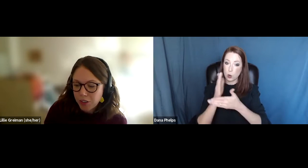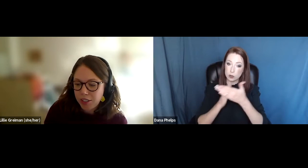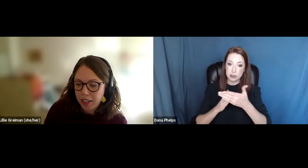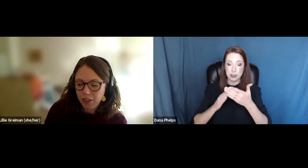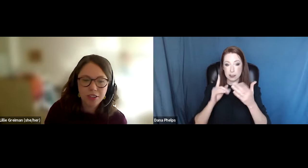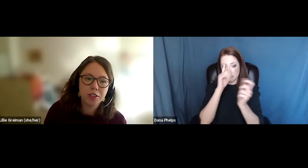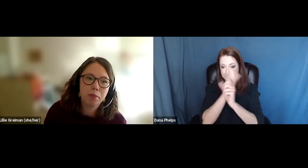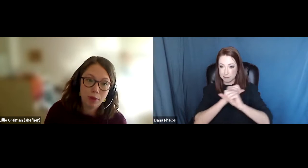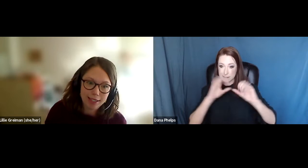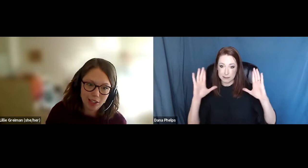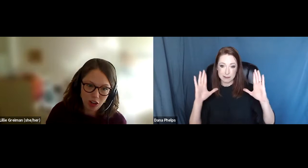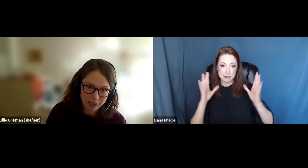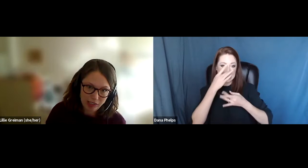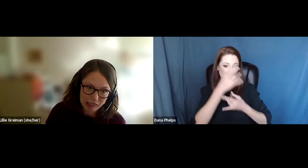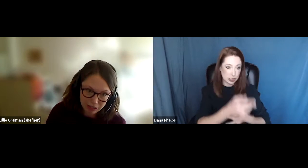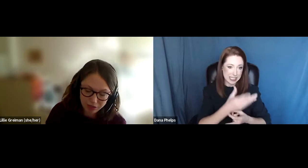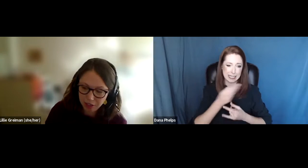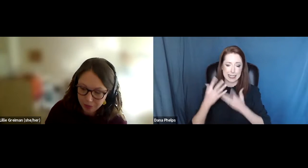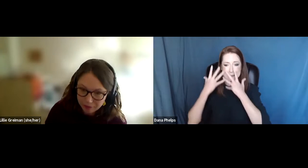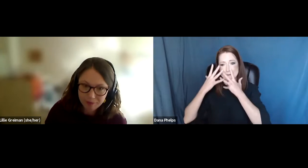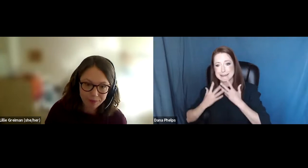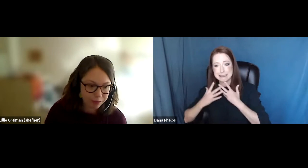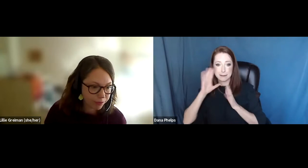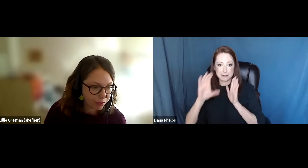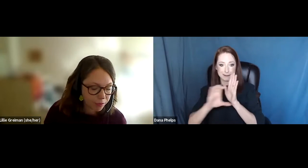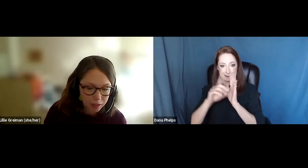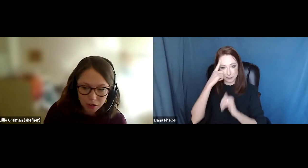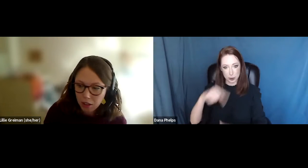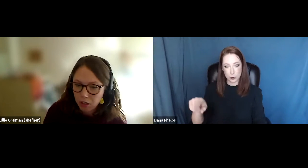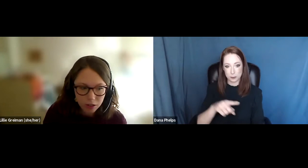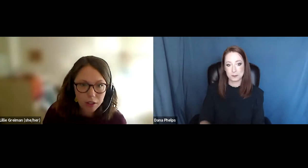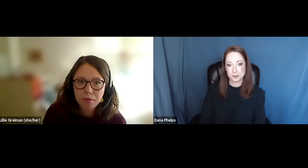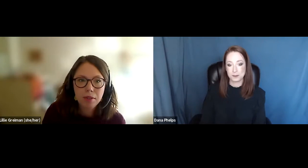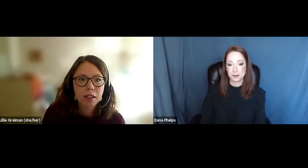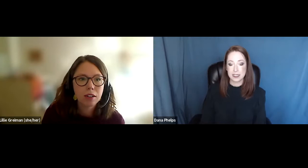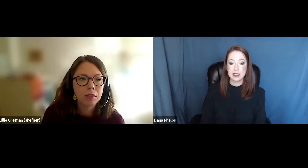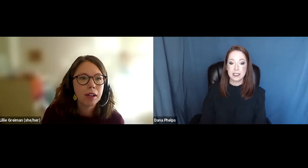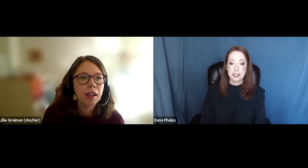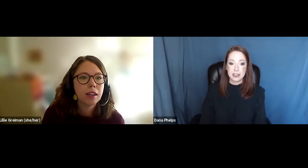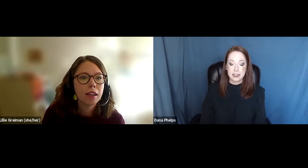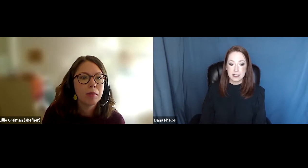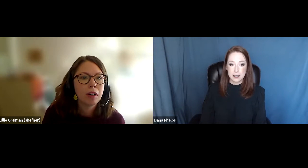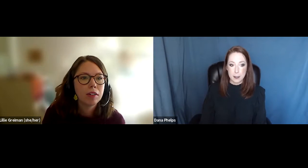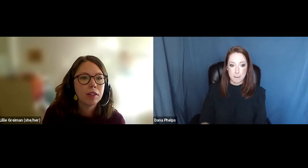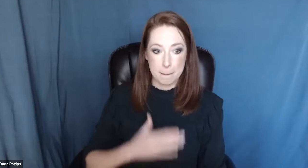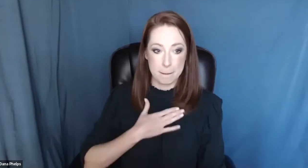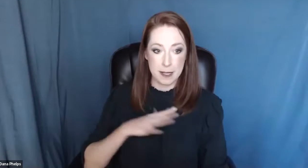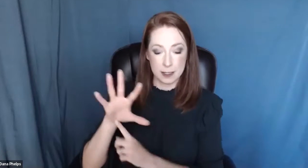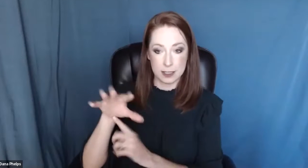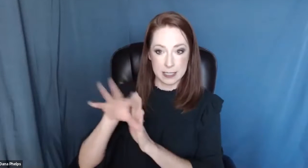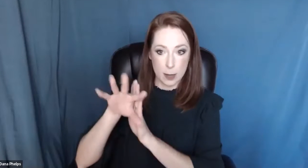visually interesting and also depressing graphics for you all. So let me turn my camera